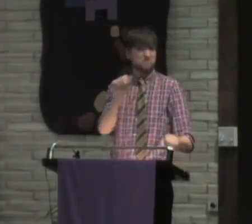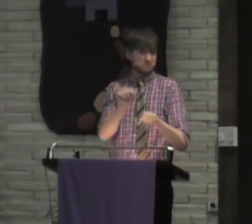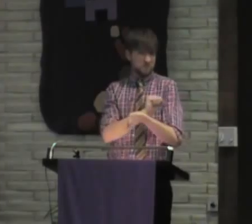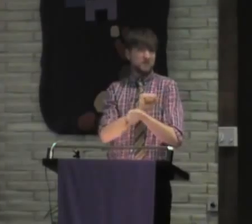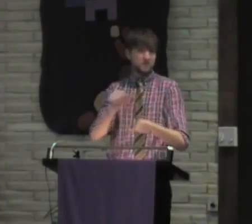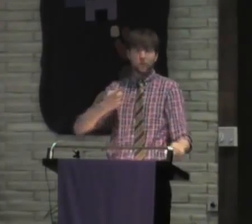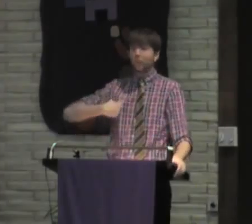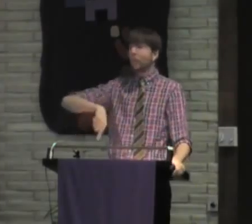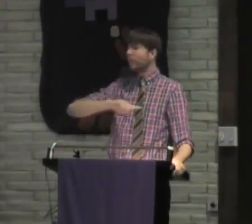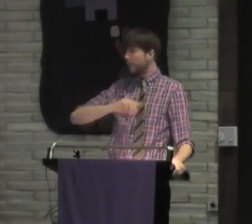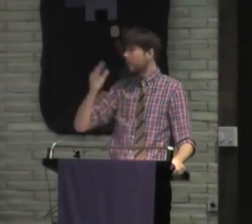changes.